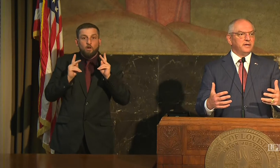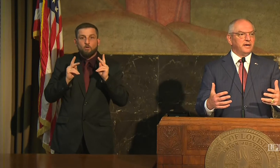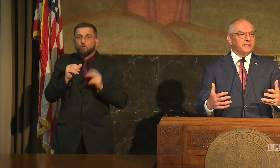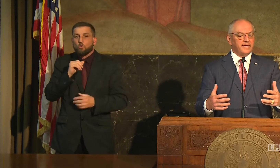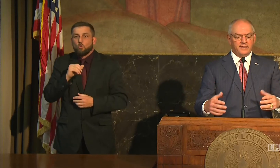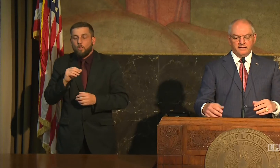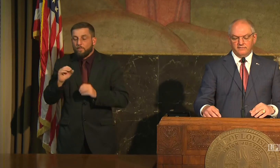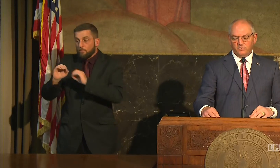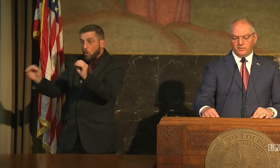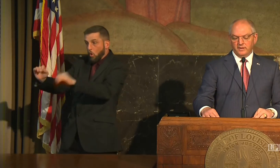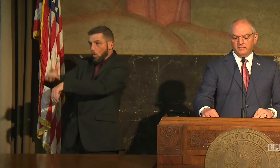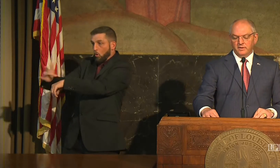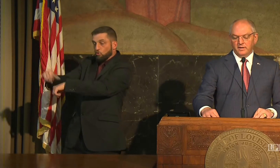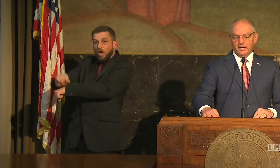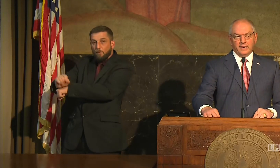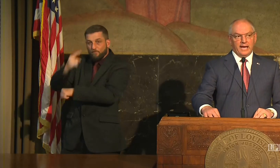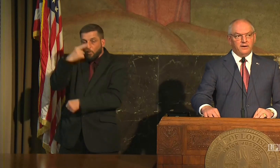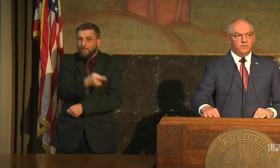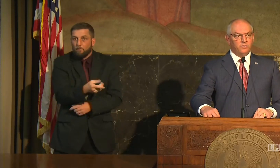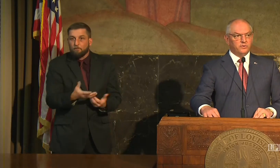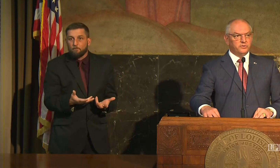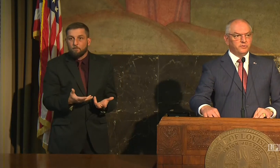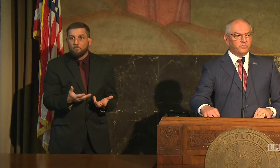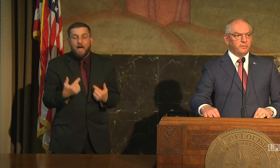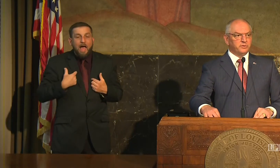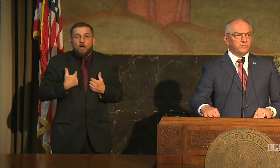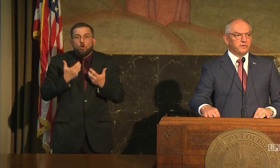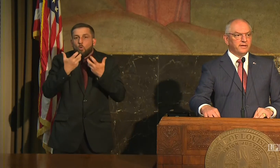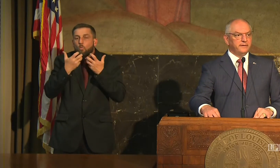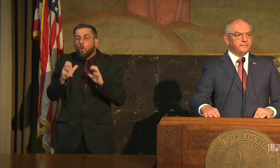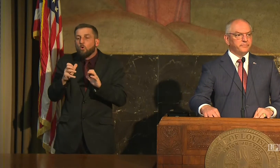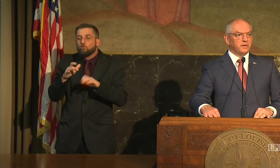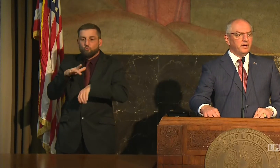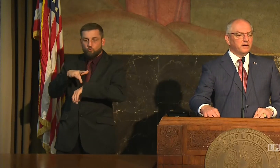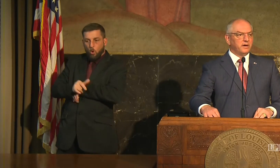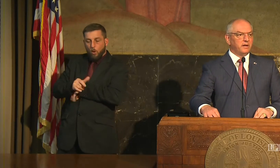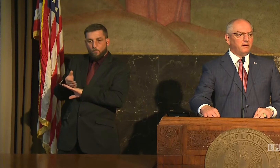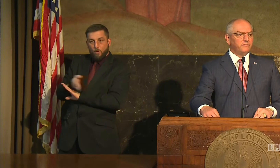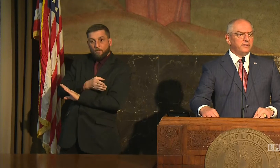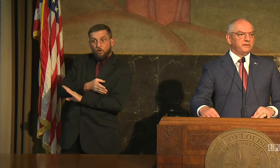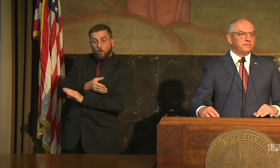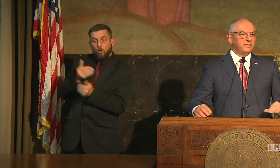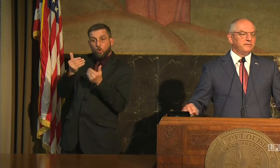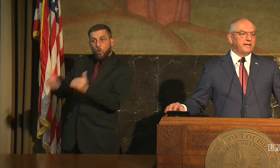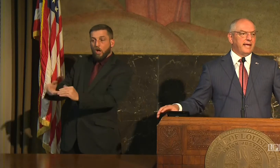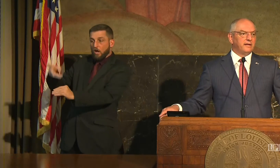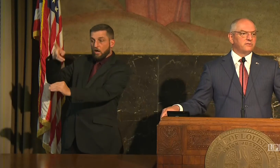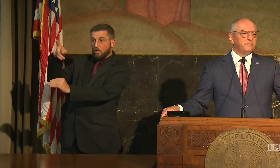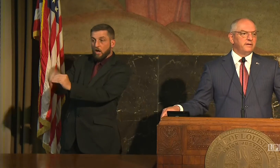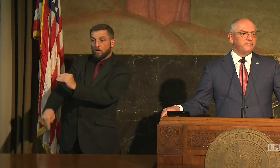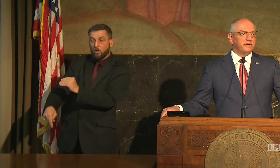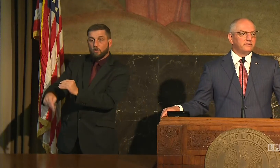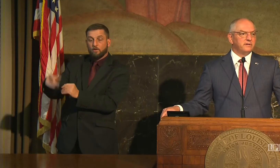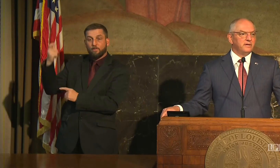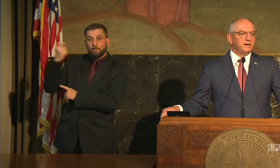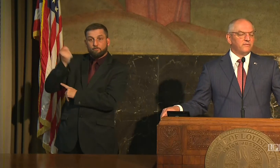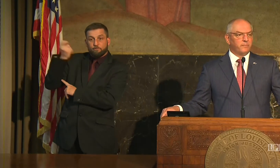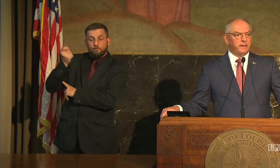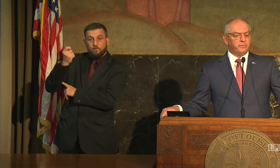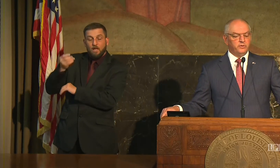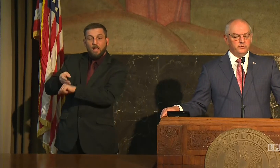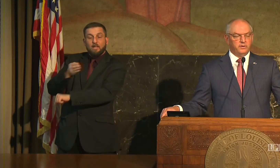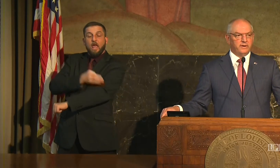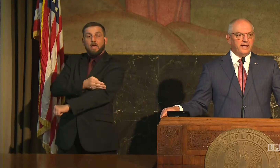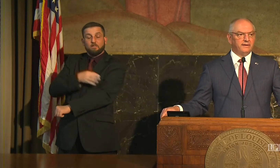jobs yet for them. And I don't want to prematurely cut off these enhanced benefits